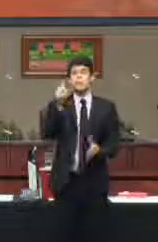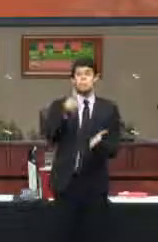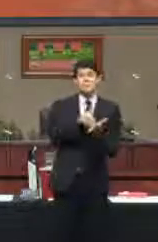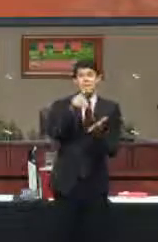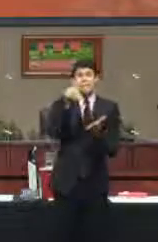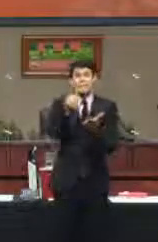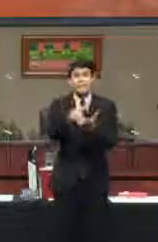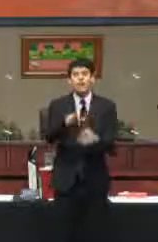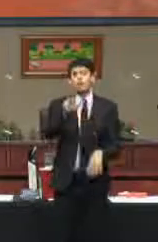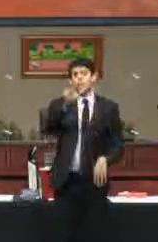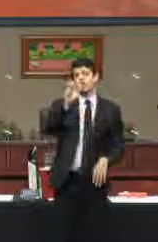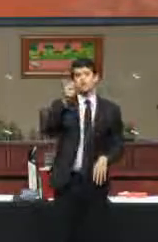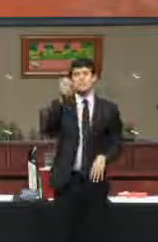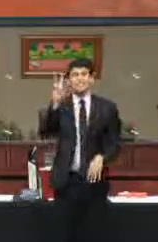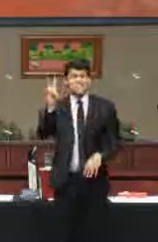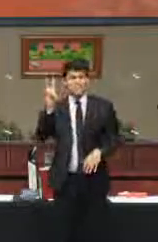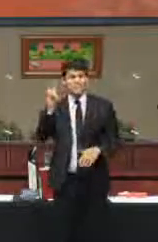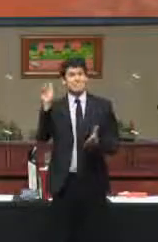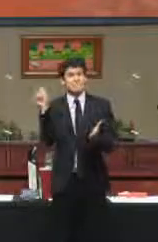$10,317,000.